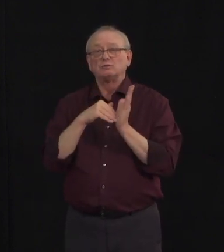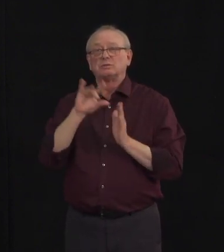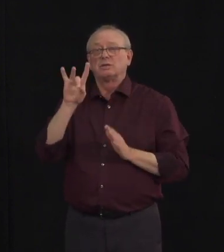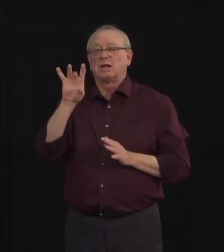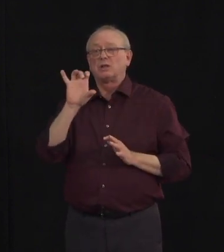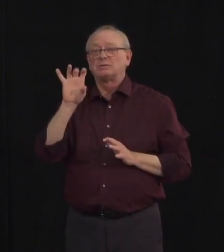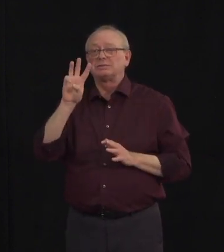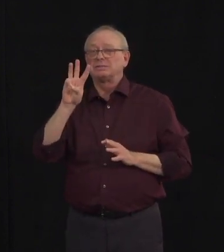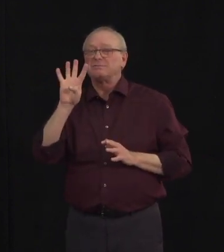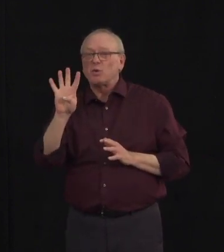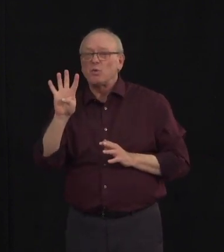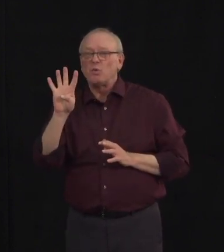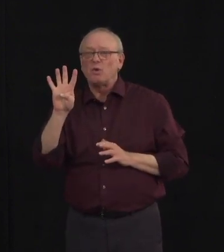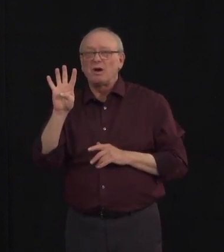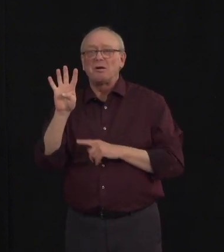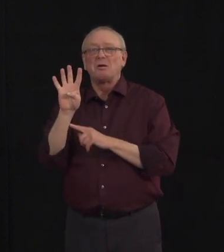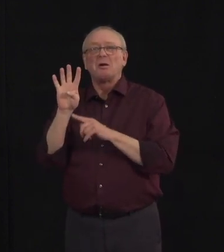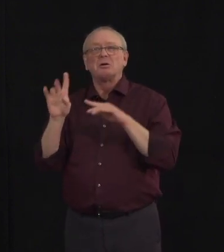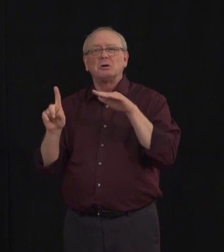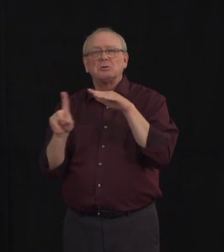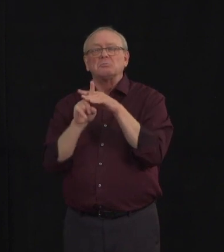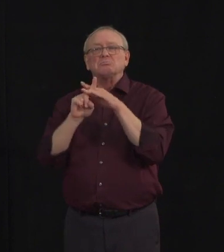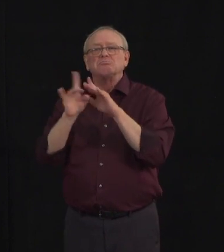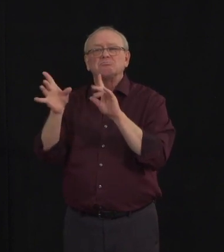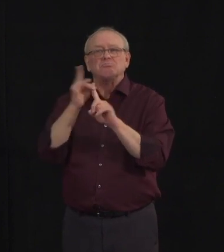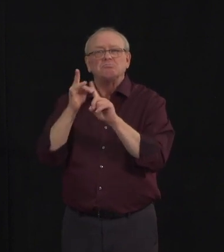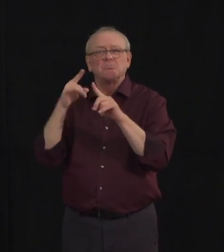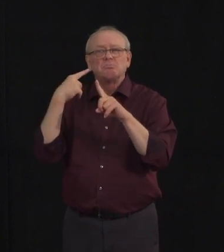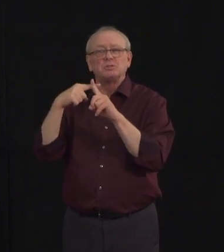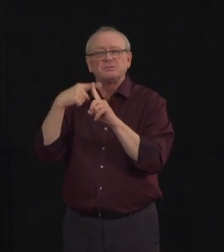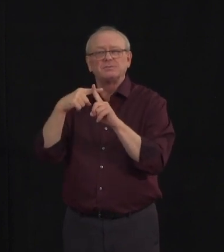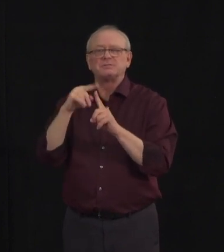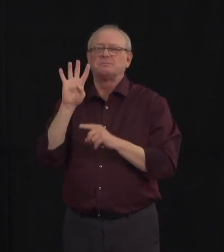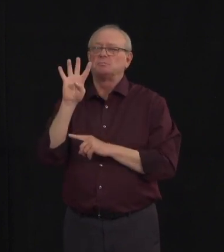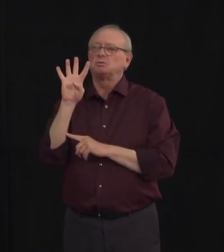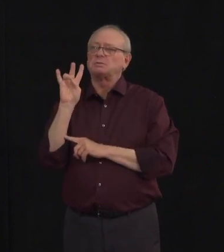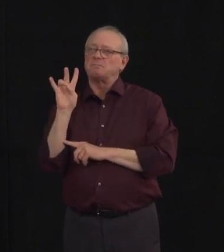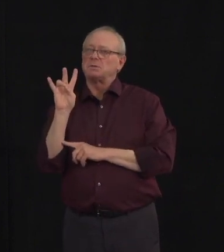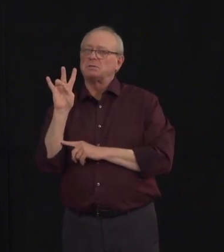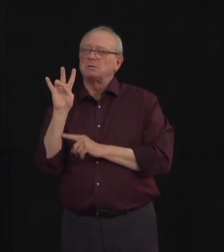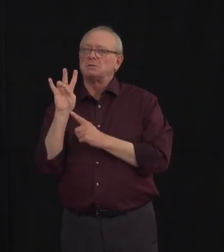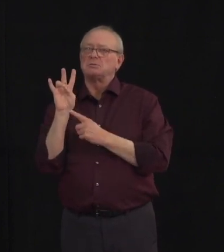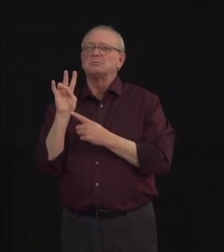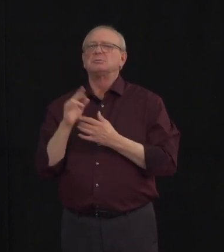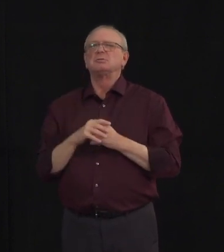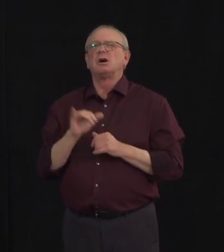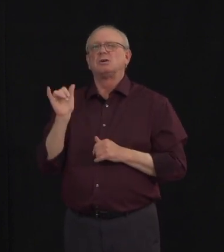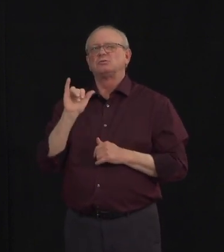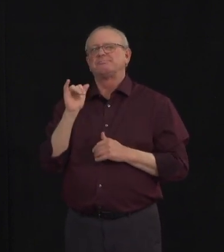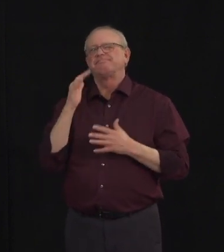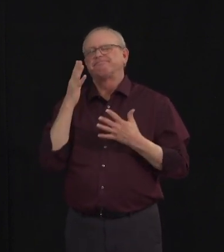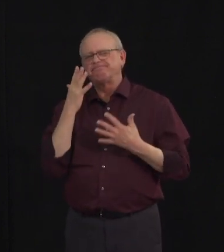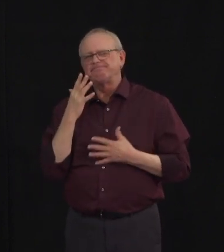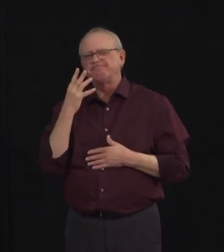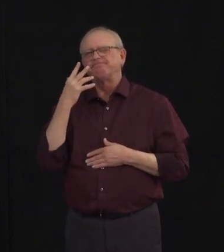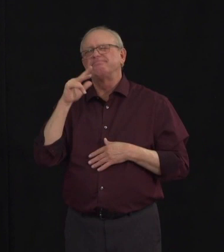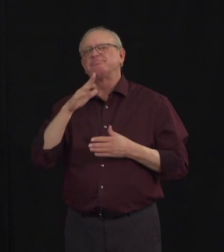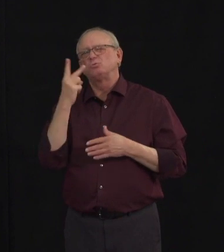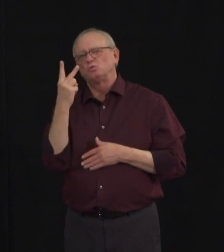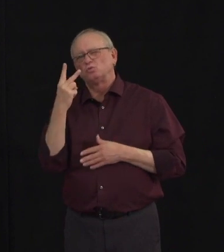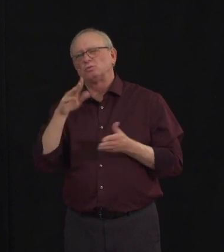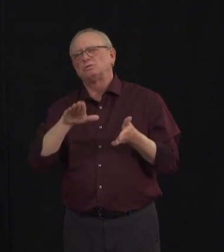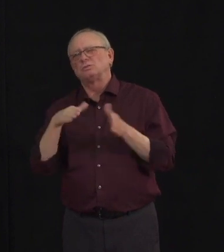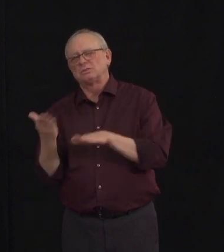I'm sad to report 2 additional deaths, which occurred in continuing care facilities in North and Calgary zones.